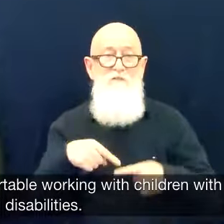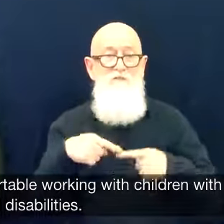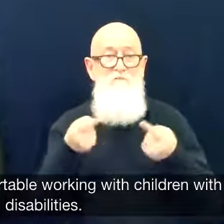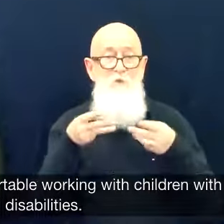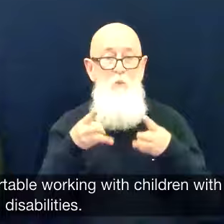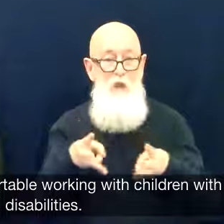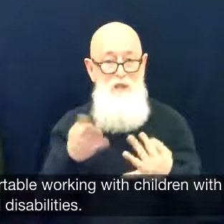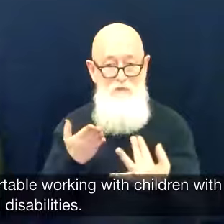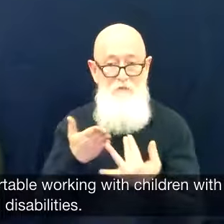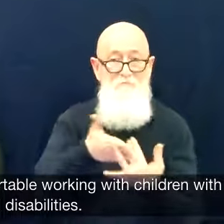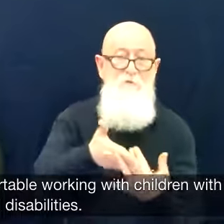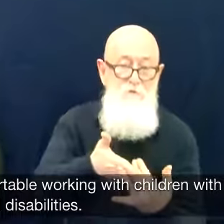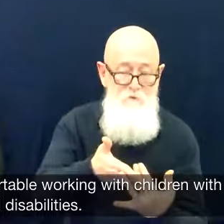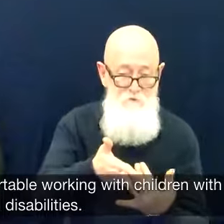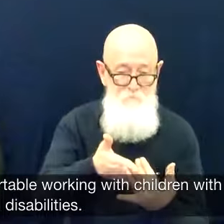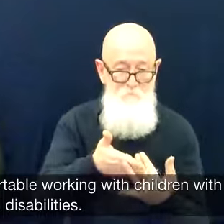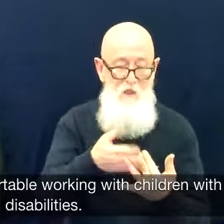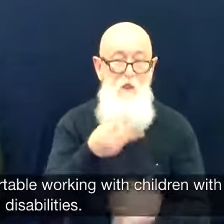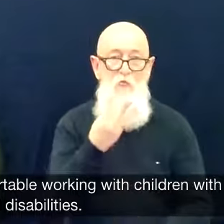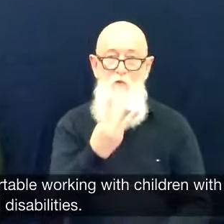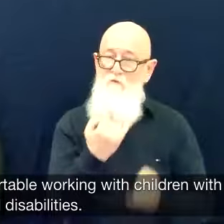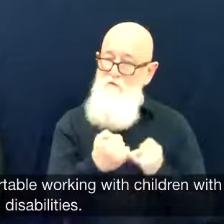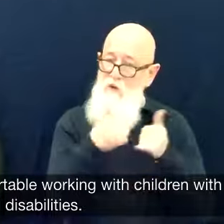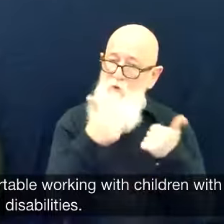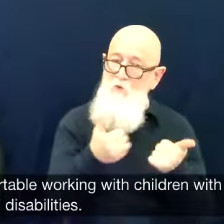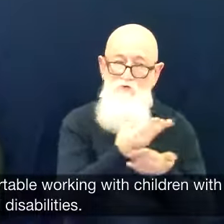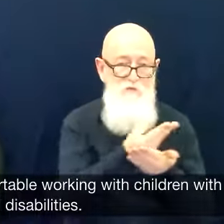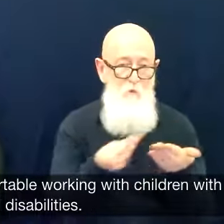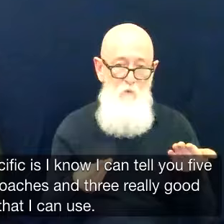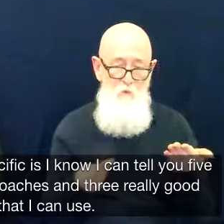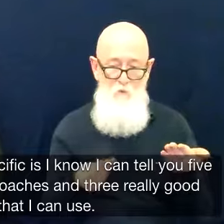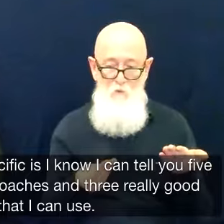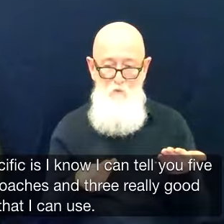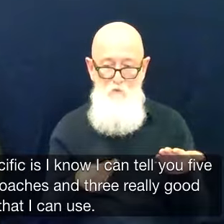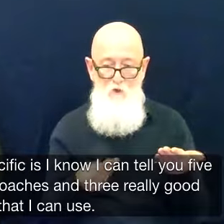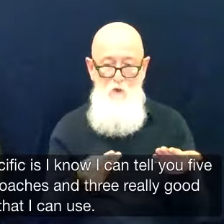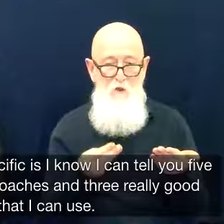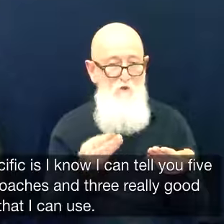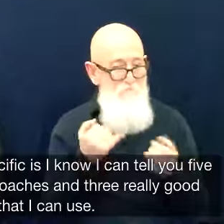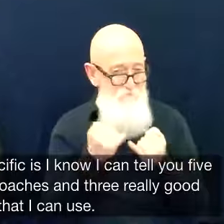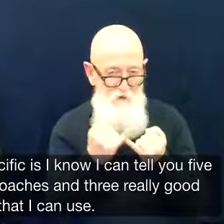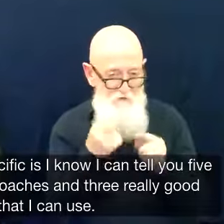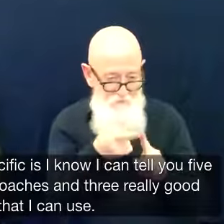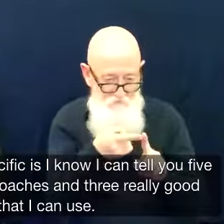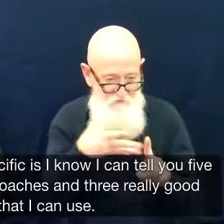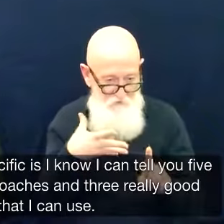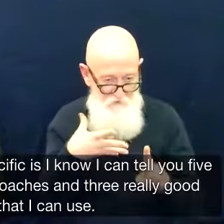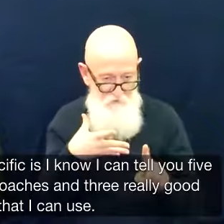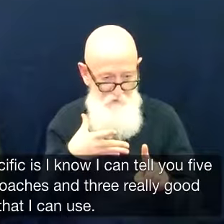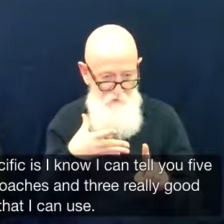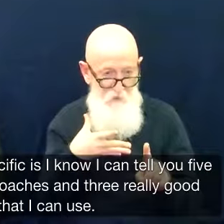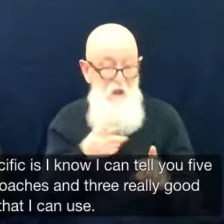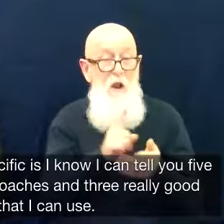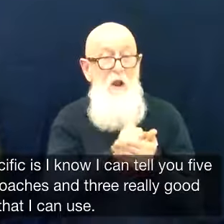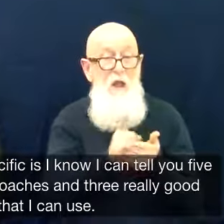approaches, and I know 3 really good resources that I can use. So coming up and getting that specific and going away and doing the